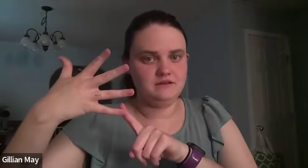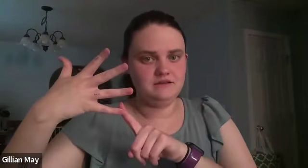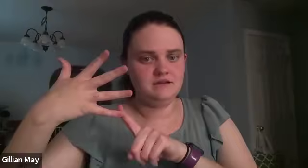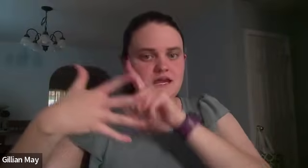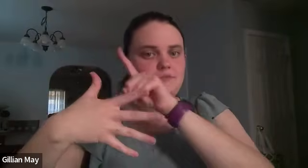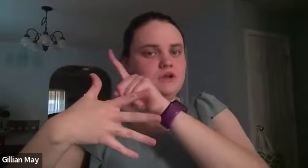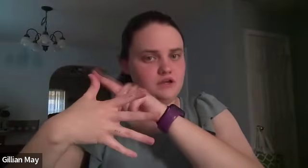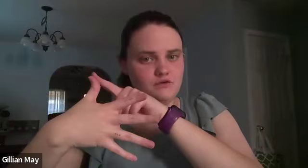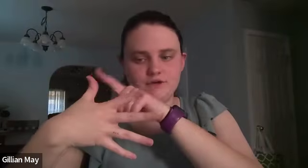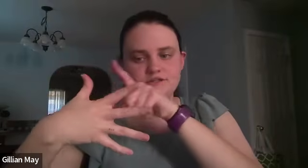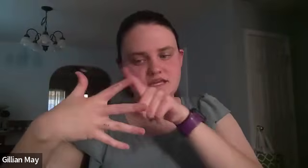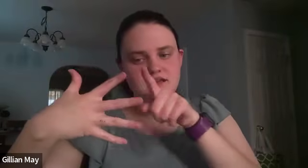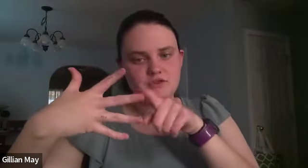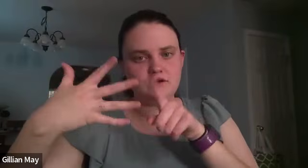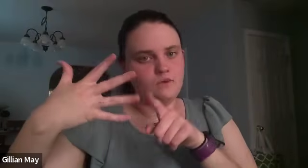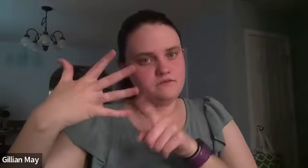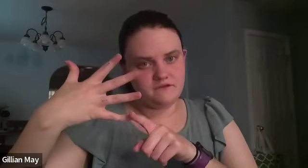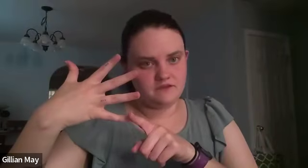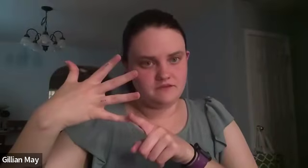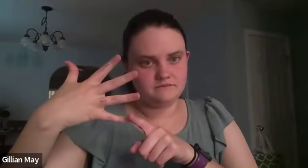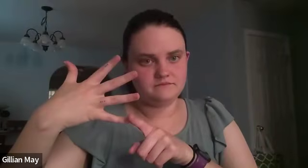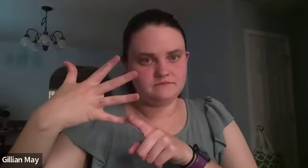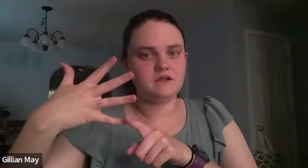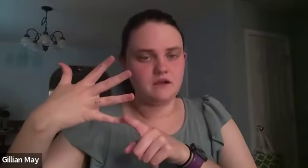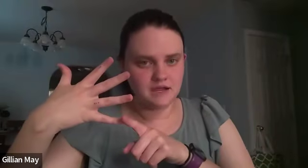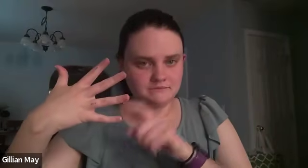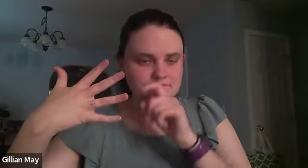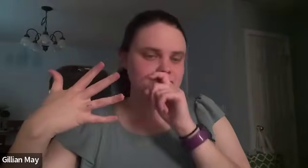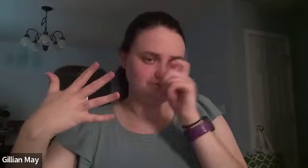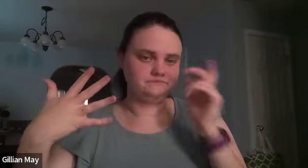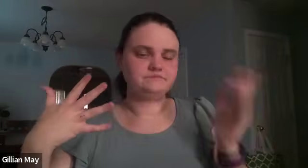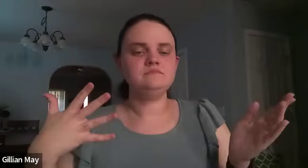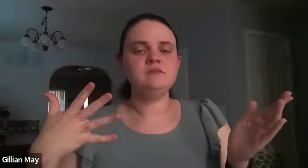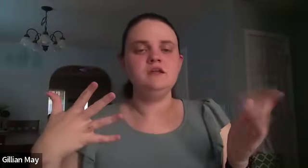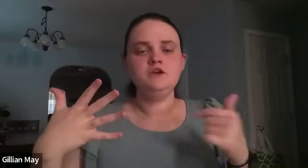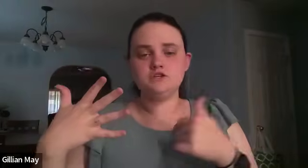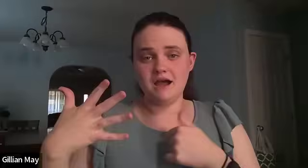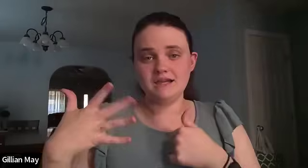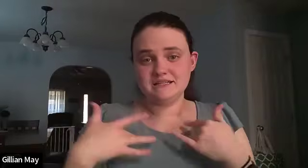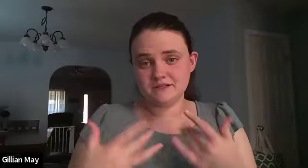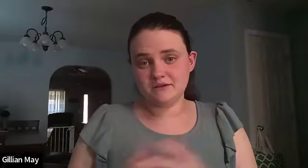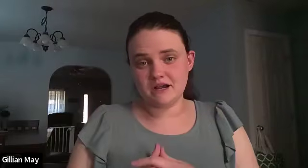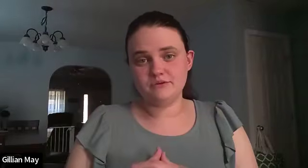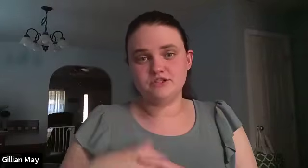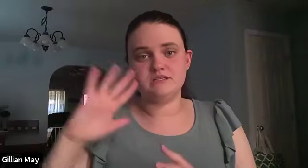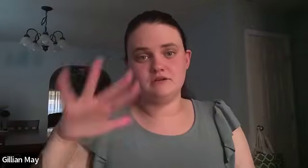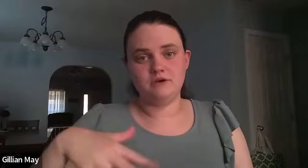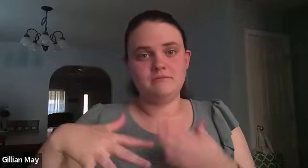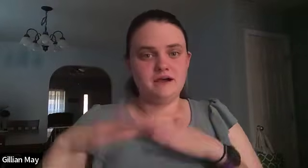right. And I'm going to go first, second, third, fourth, fifth. All right. So I typically, what I will do is I'll go